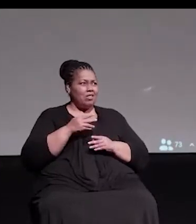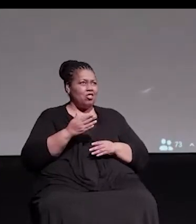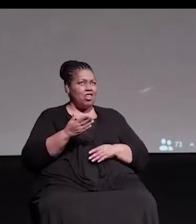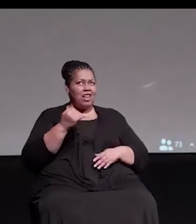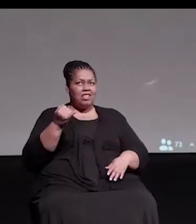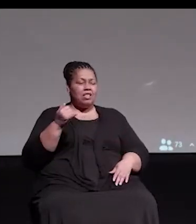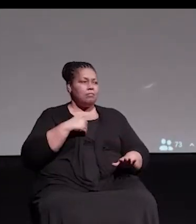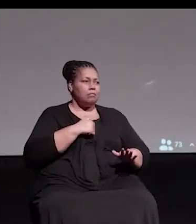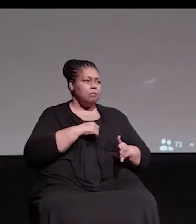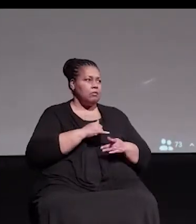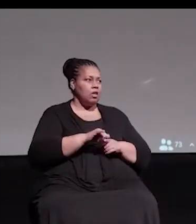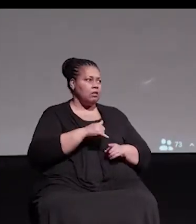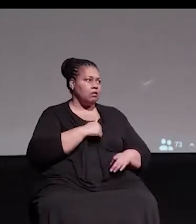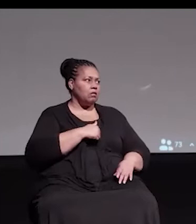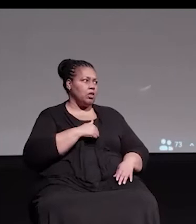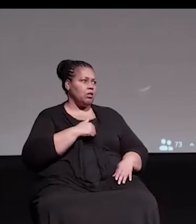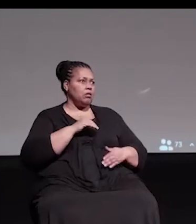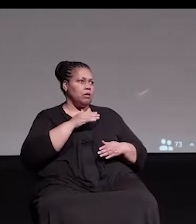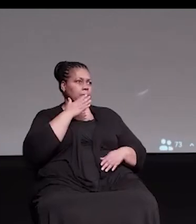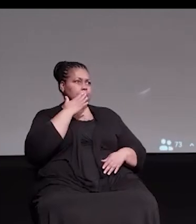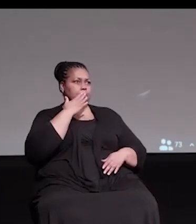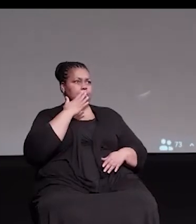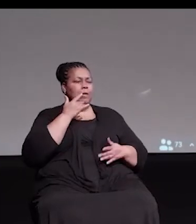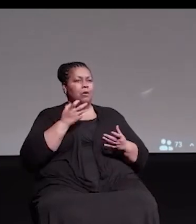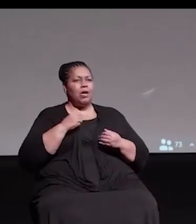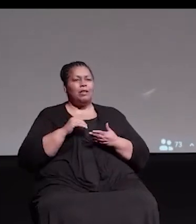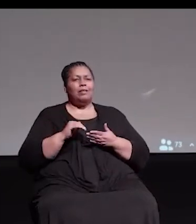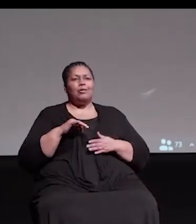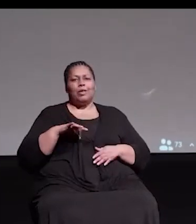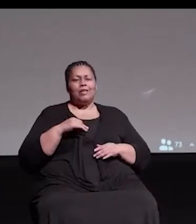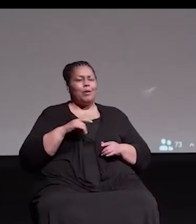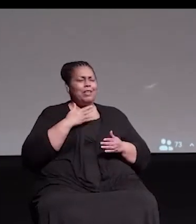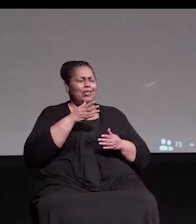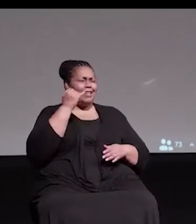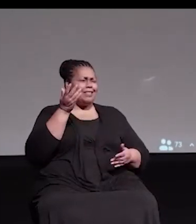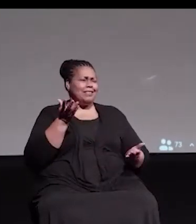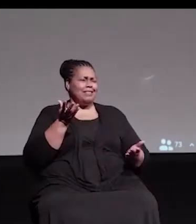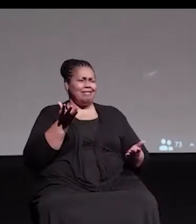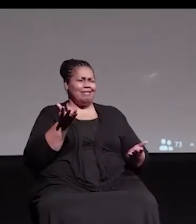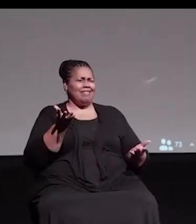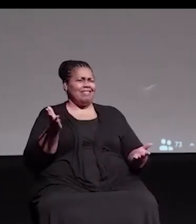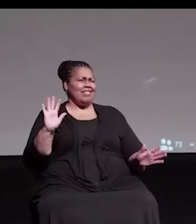swearing. I just want credit for my good ideas. That's all.